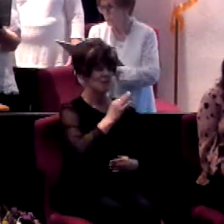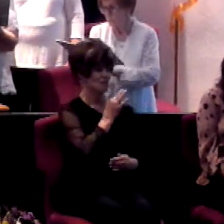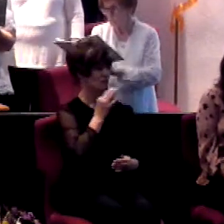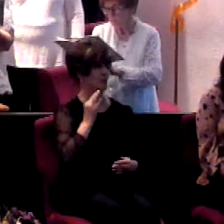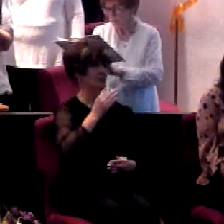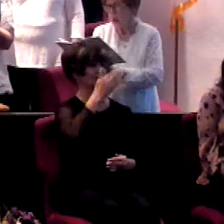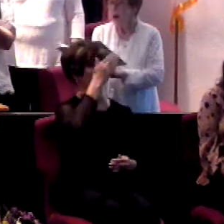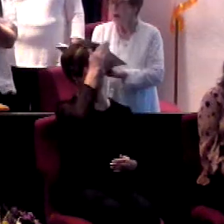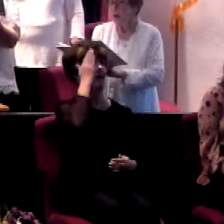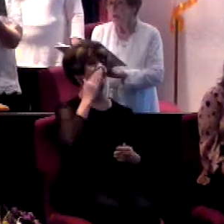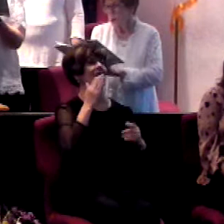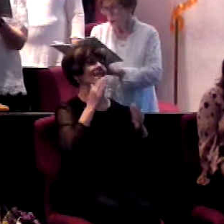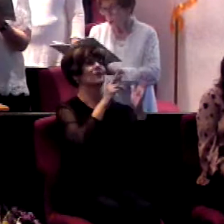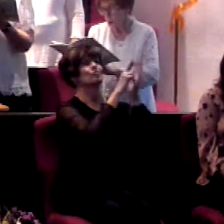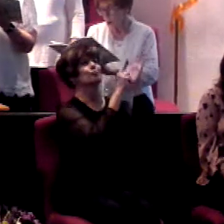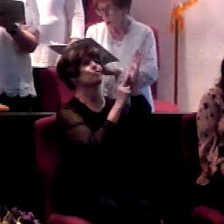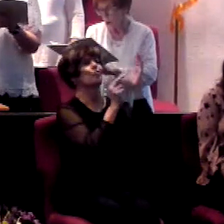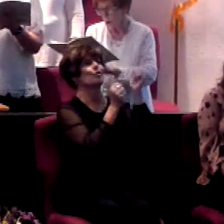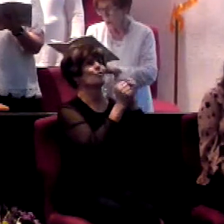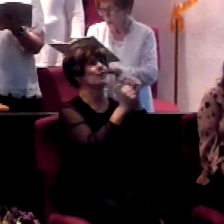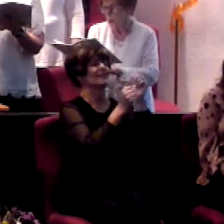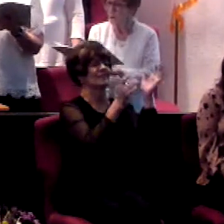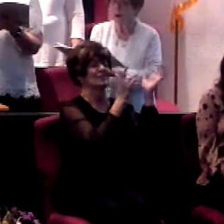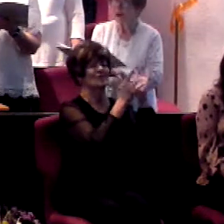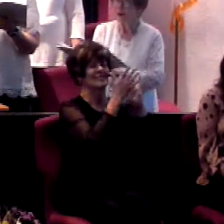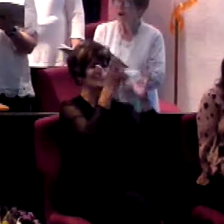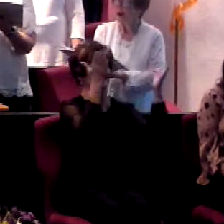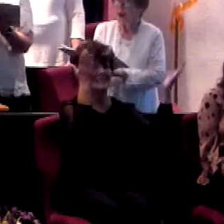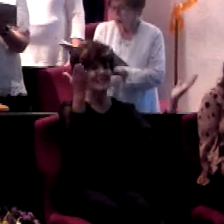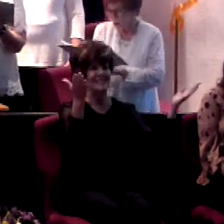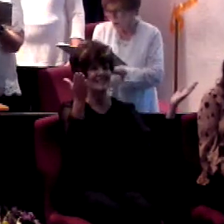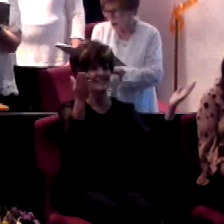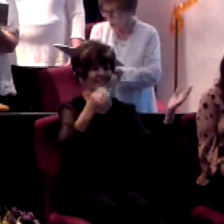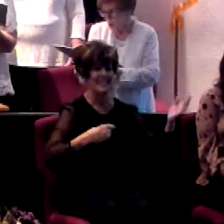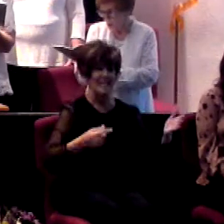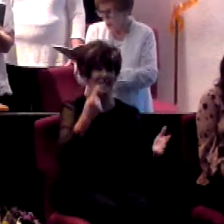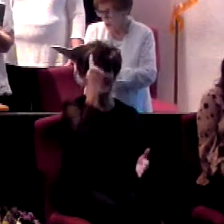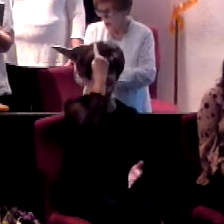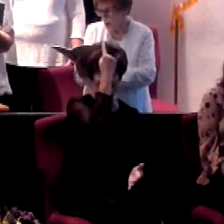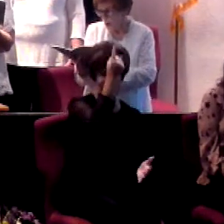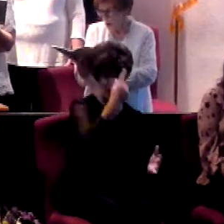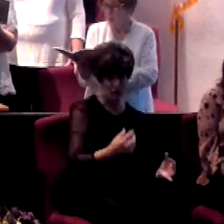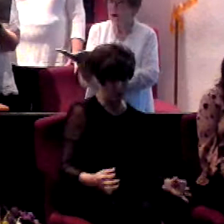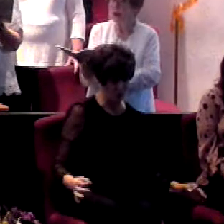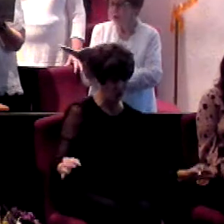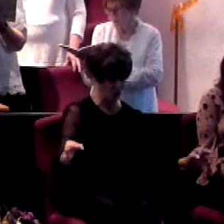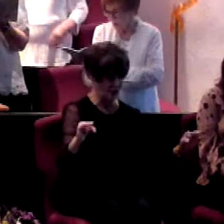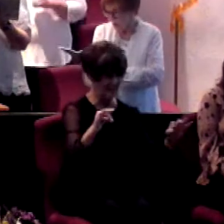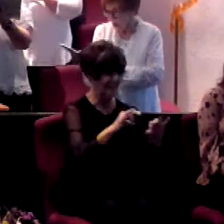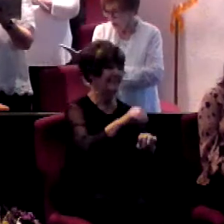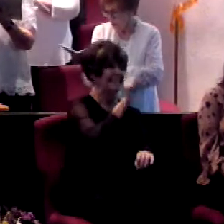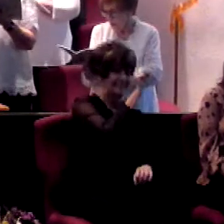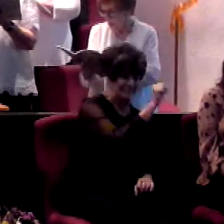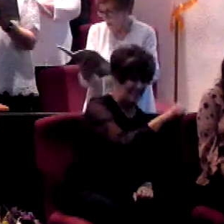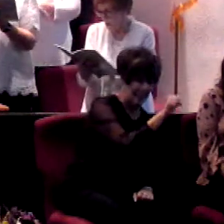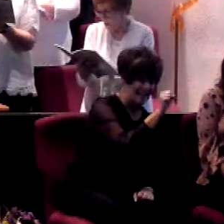Son. Is he worthy? Is he worthy